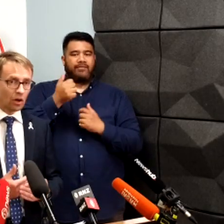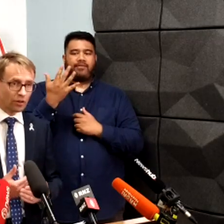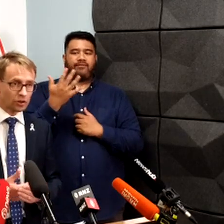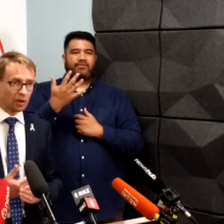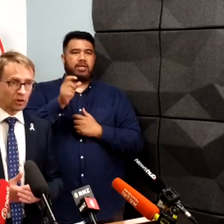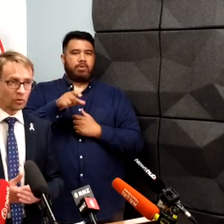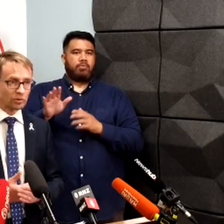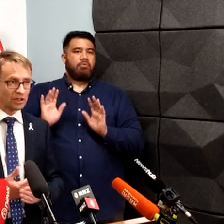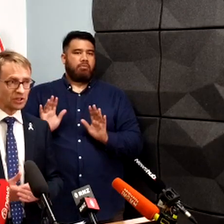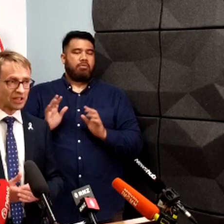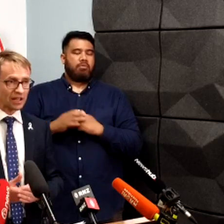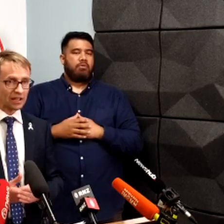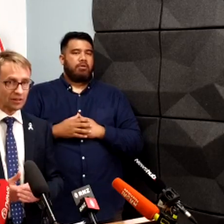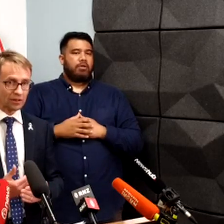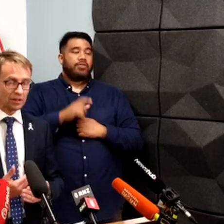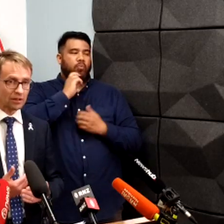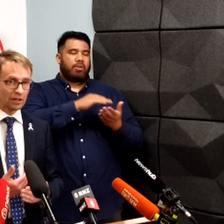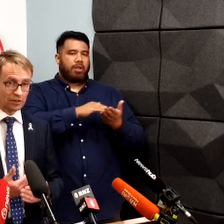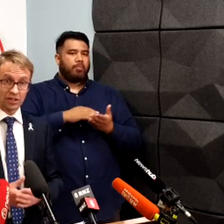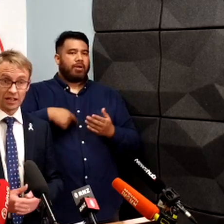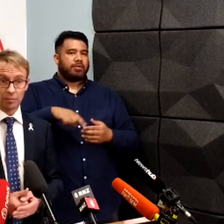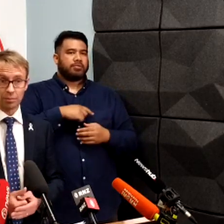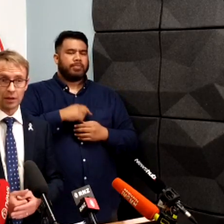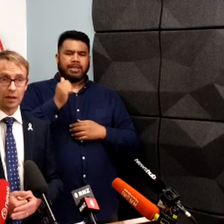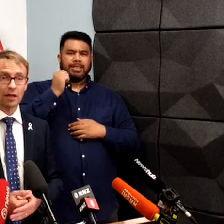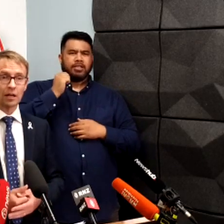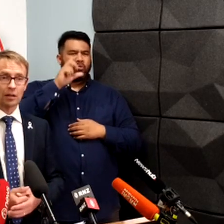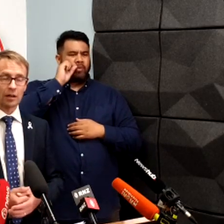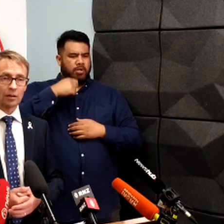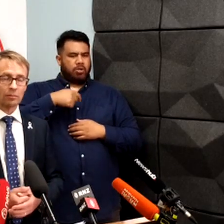I think you might recall yesterday at the stand-up,